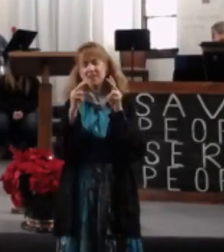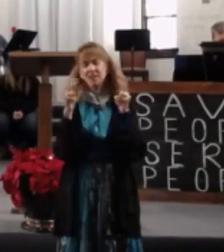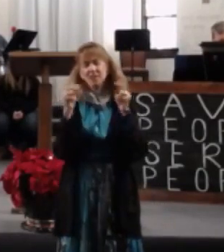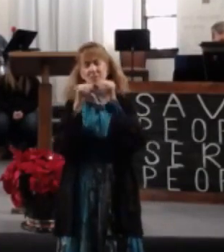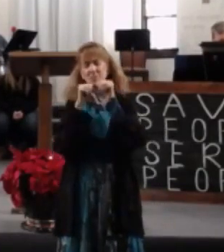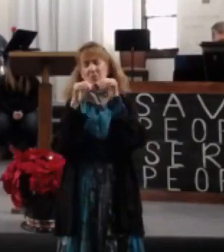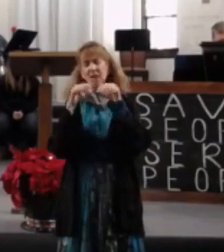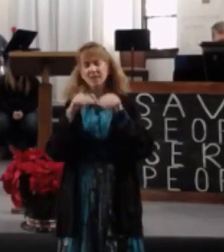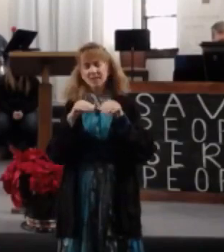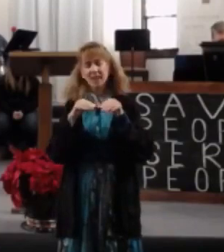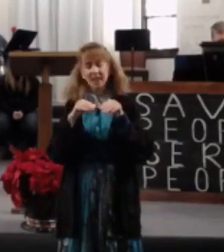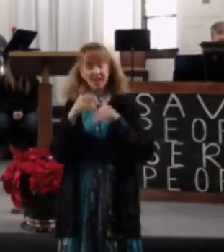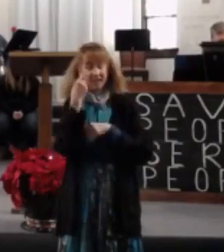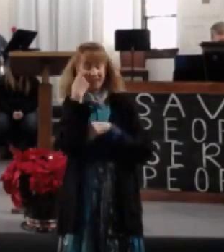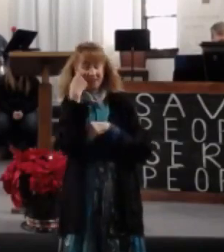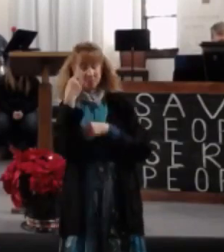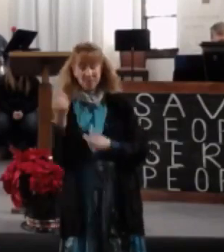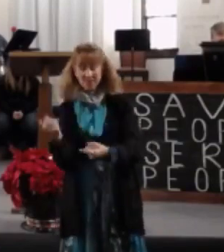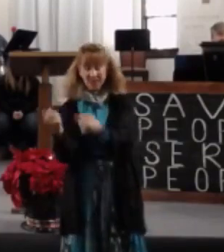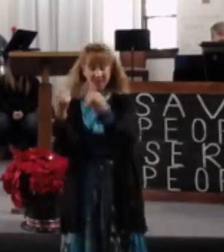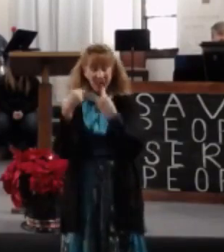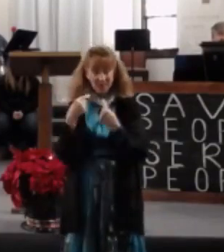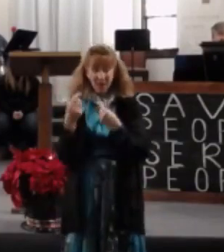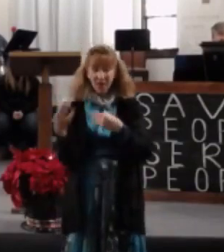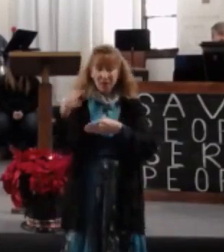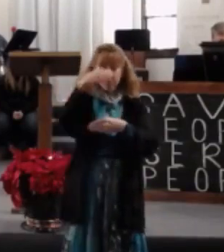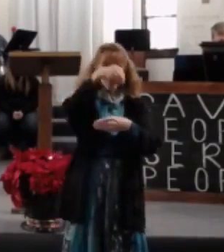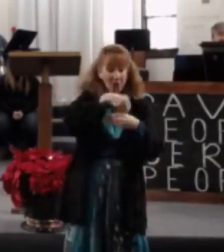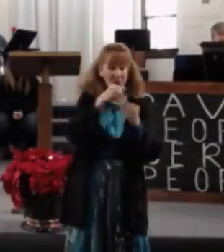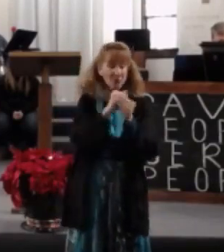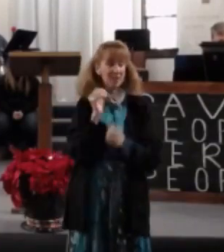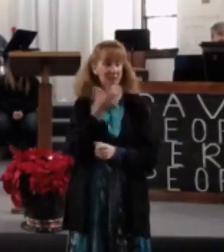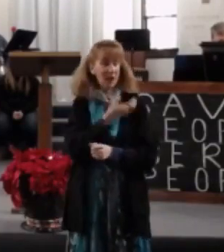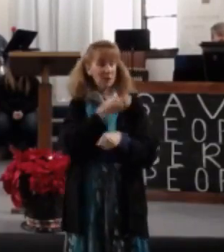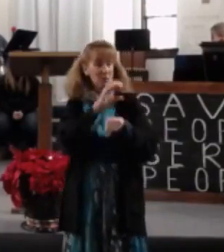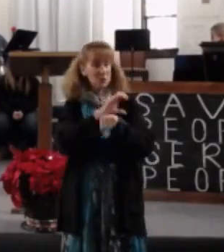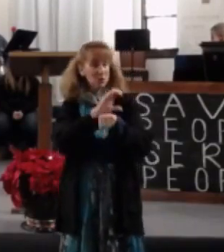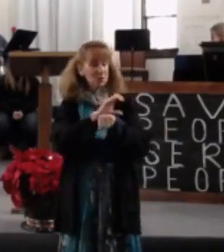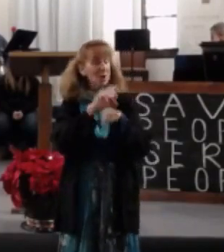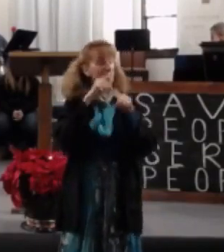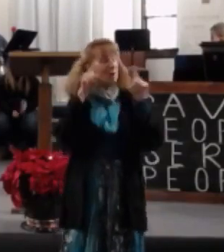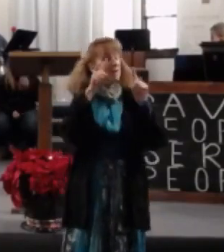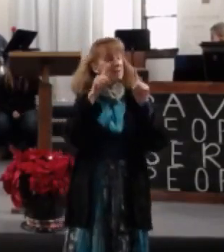just came to our church and God's decided something else for him.